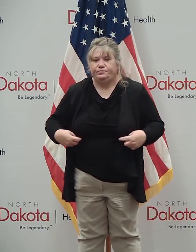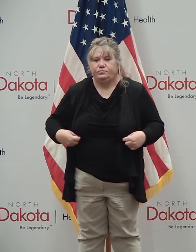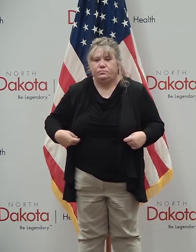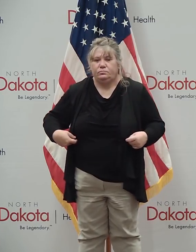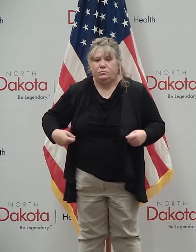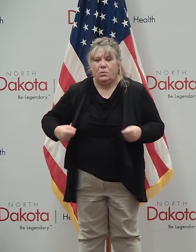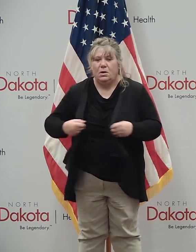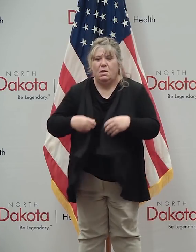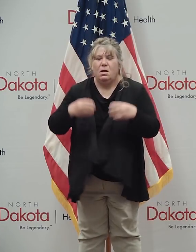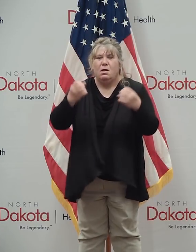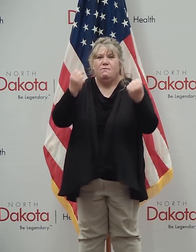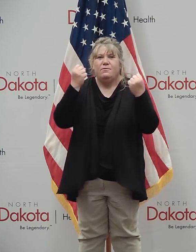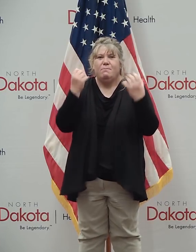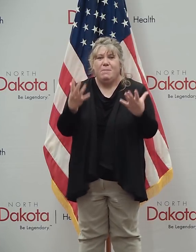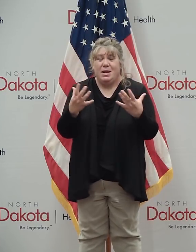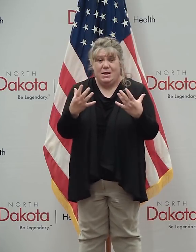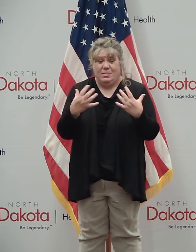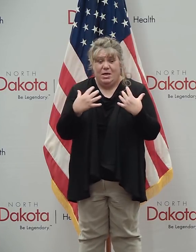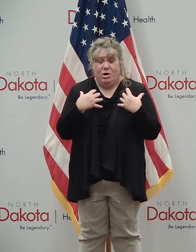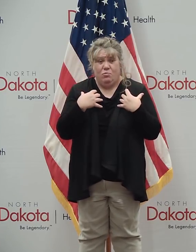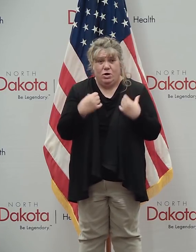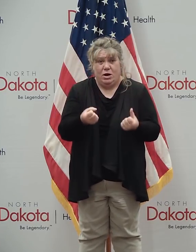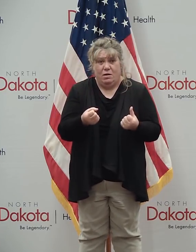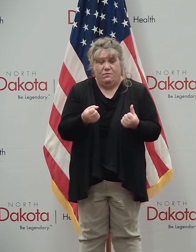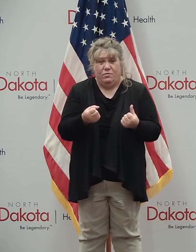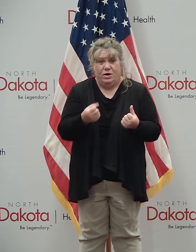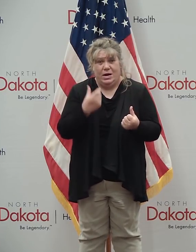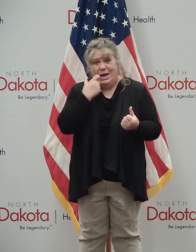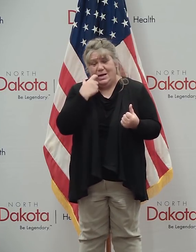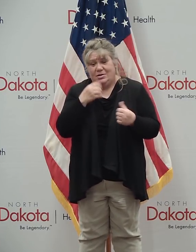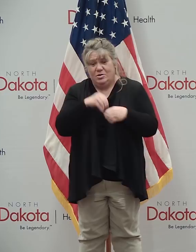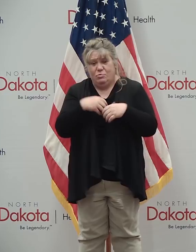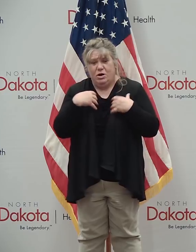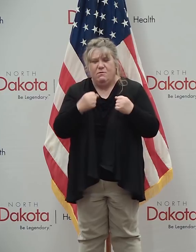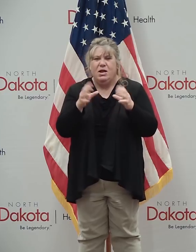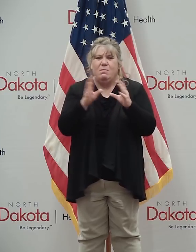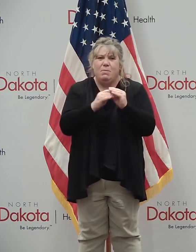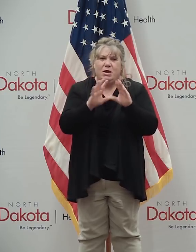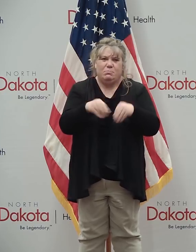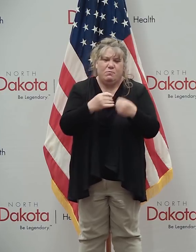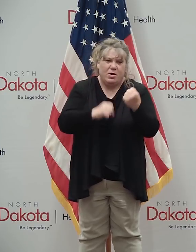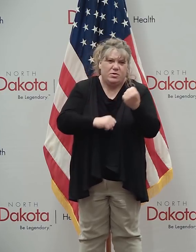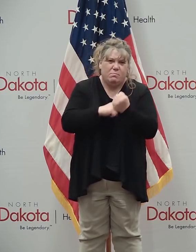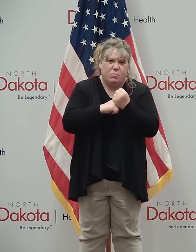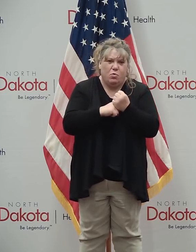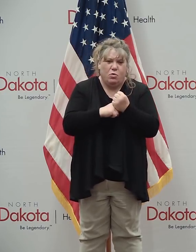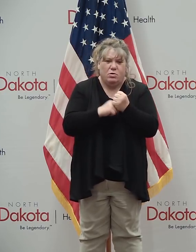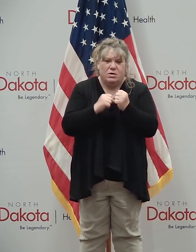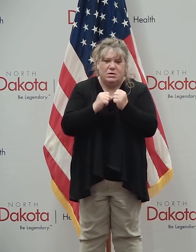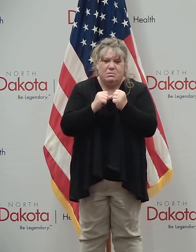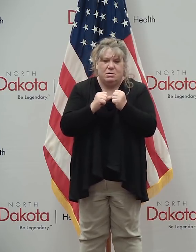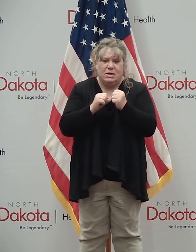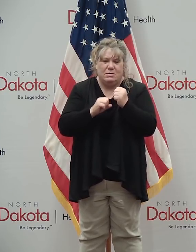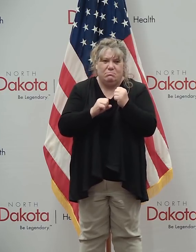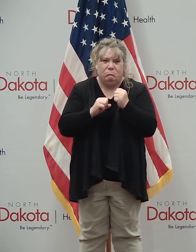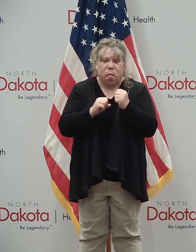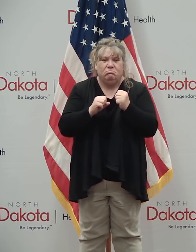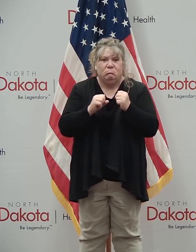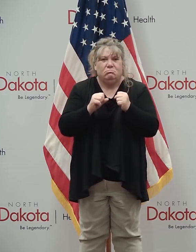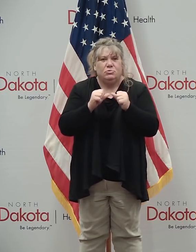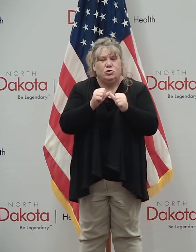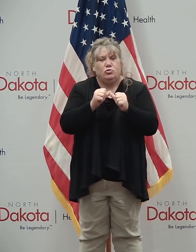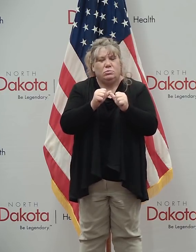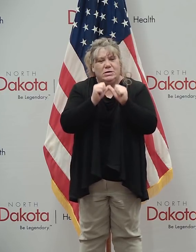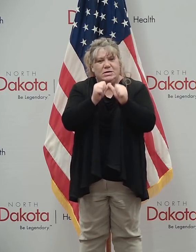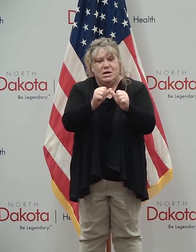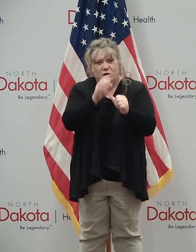For many that are in recovery, meetings can provide support and strength needed to stay on the recovery path. And as COVID-19